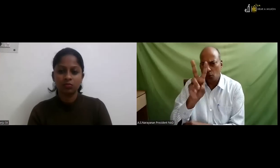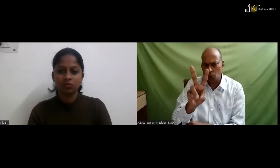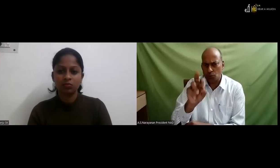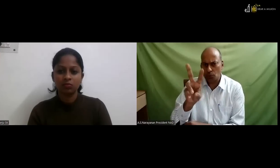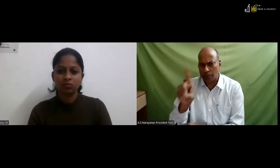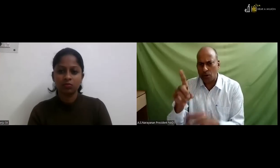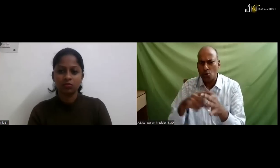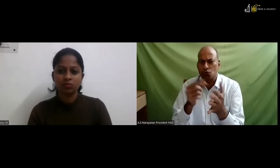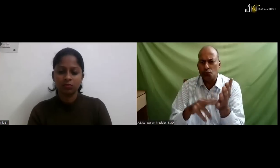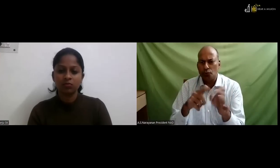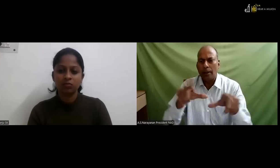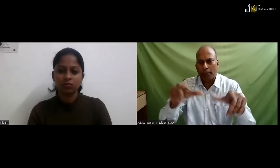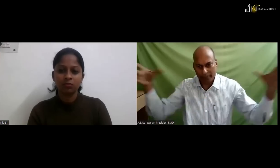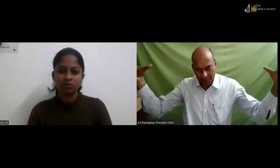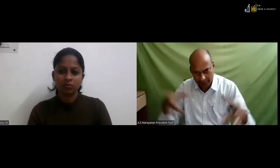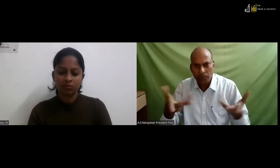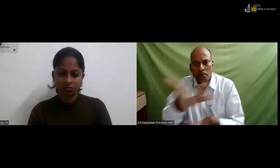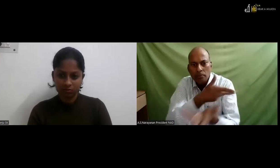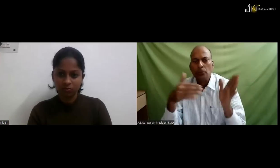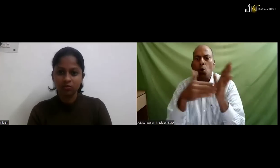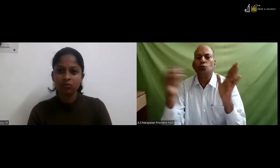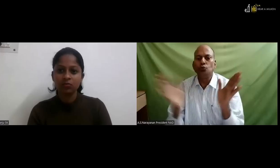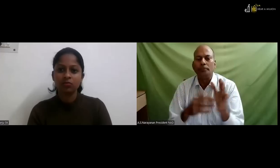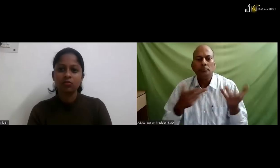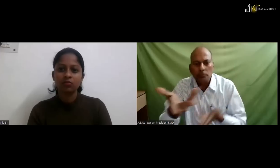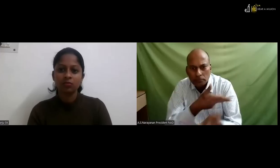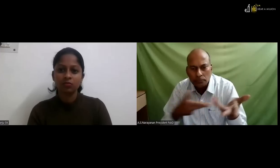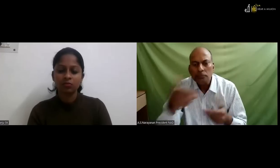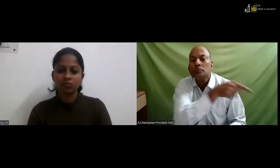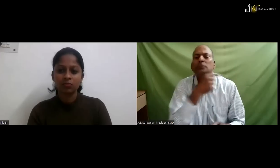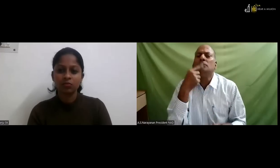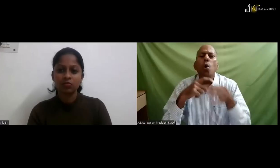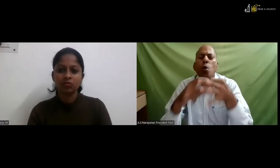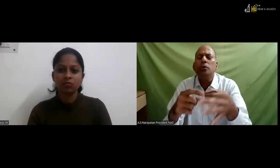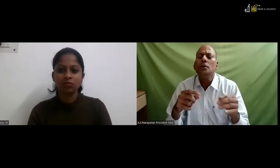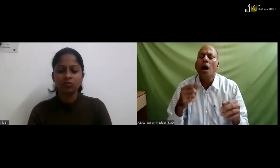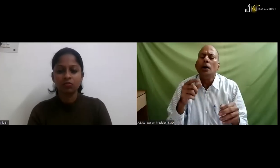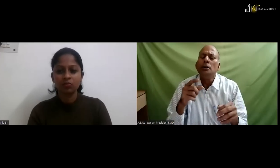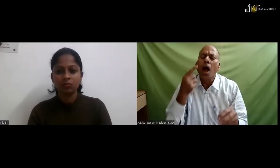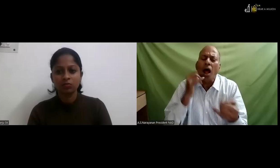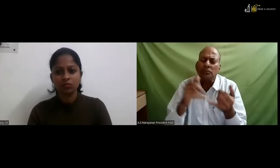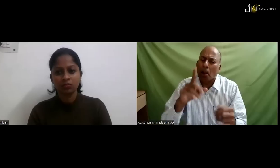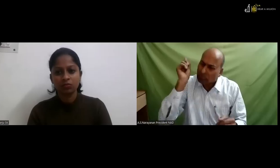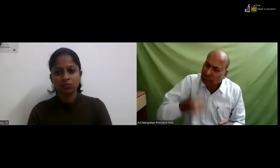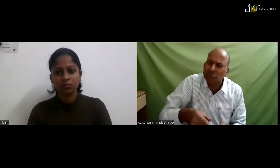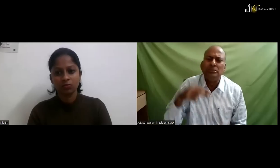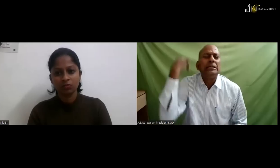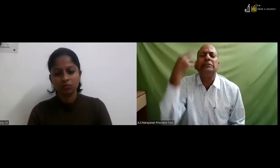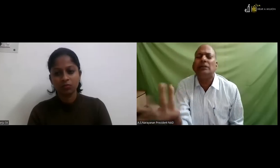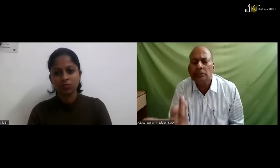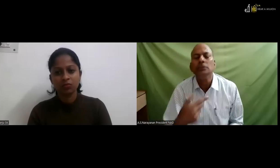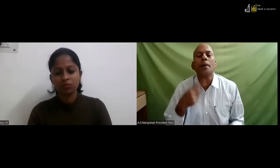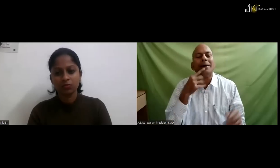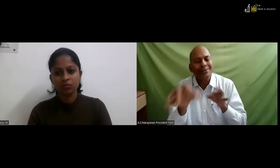I approached and just shared all the documents with the government official, and then we had a Zoom meeting with them, and we